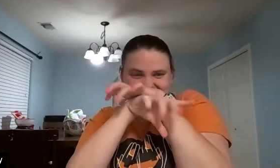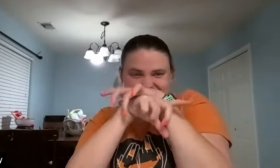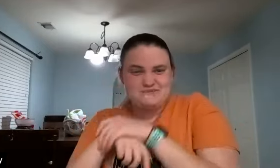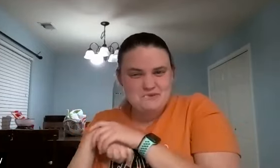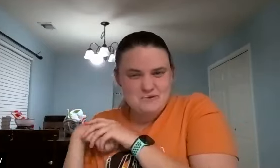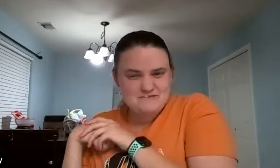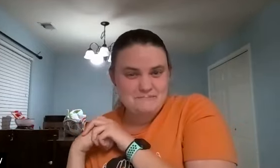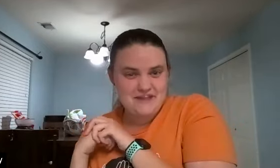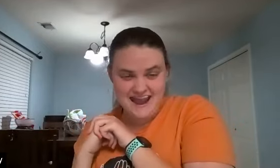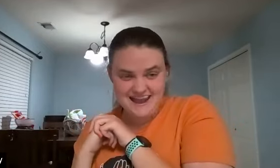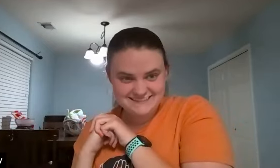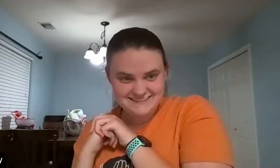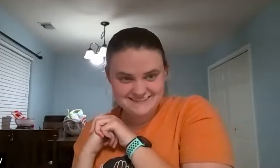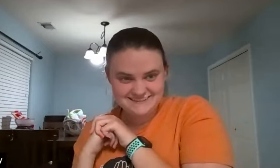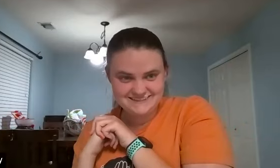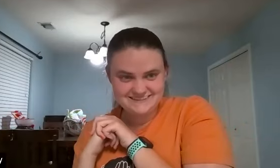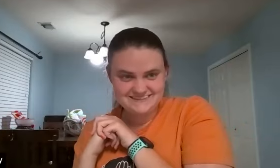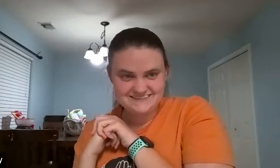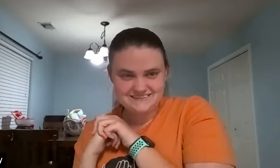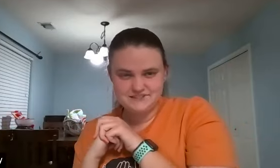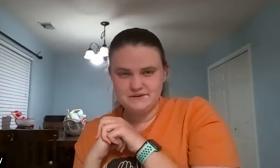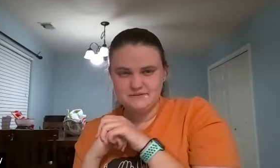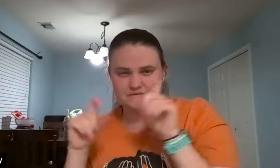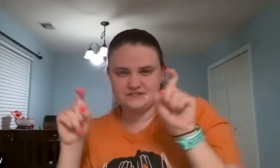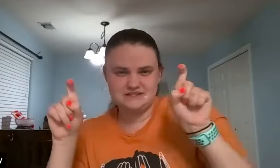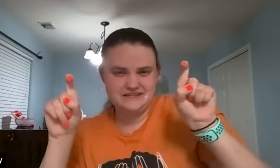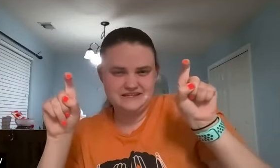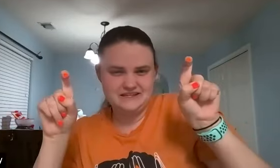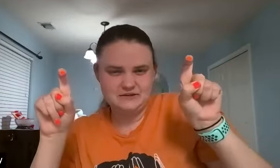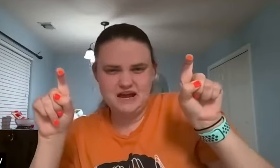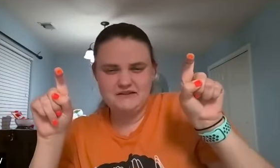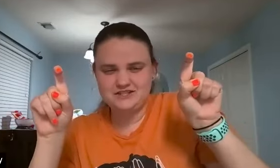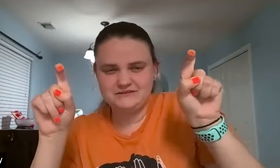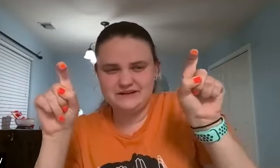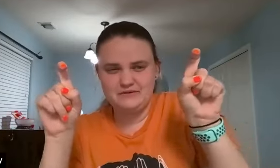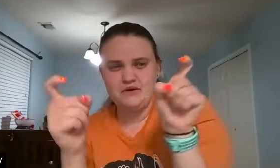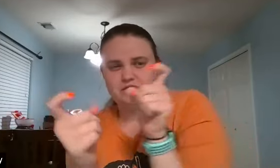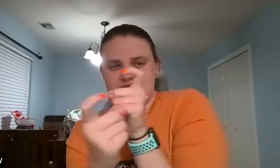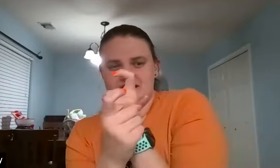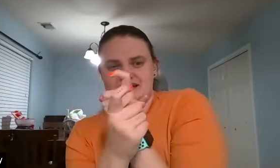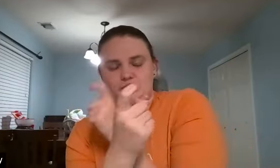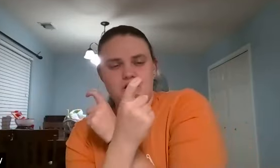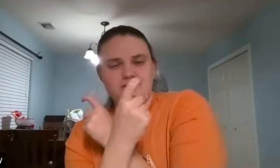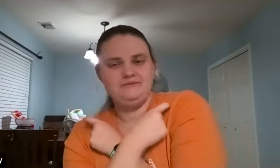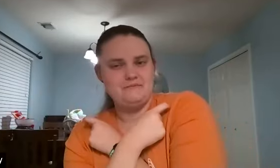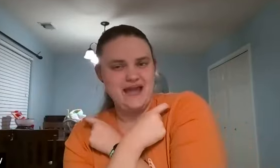Do you remember the one for bat? Do you remember? You might have actually been getting your water. Bat.